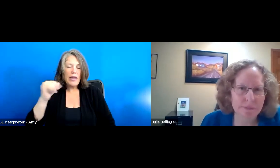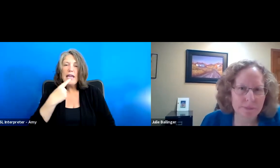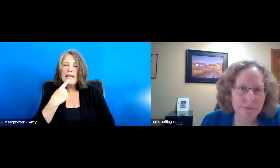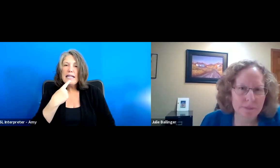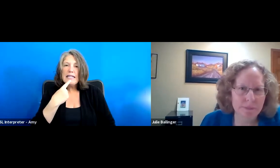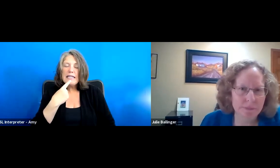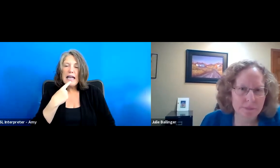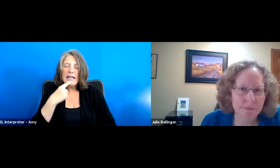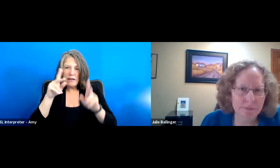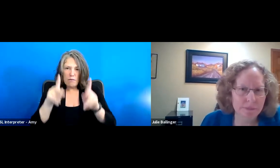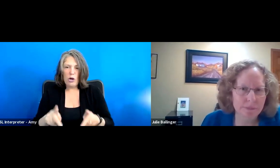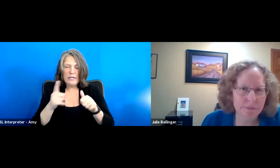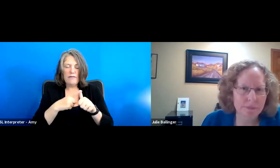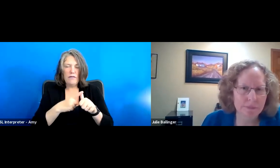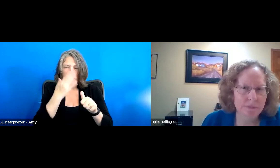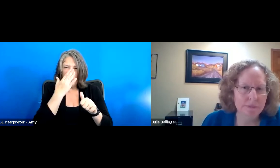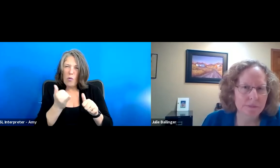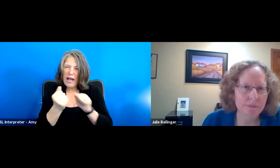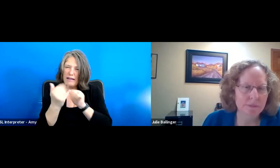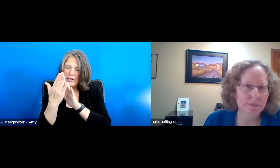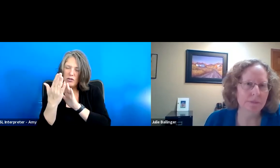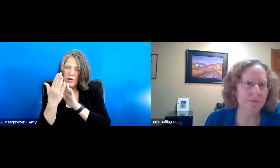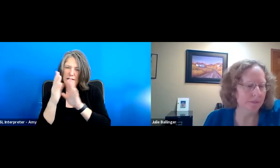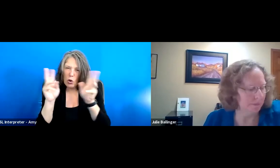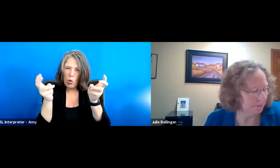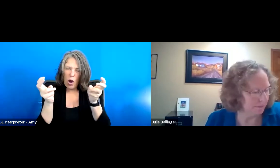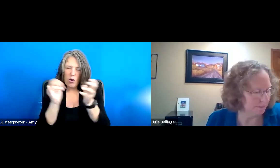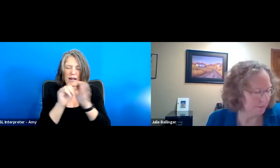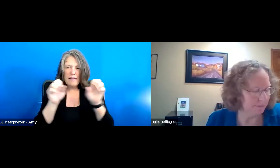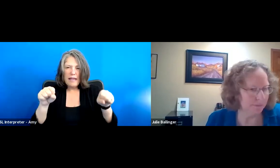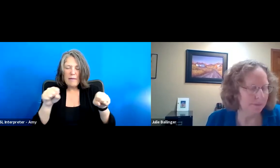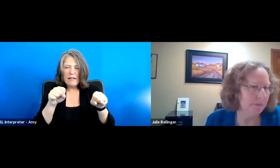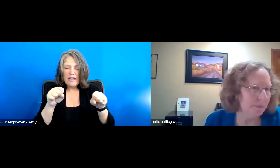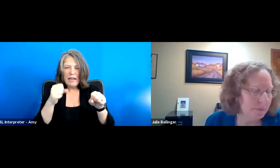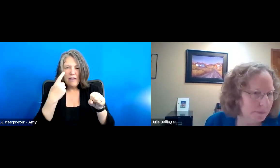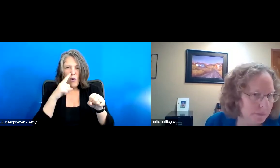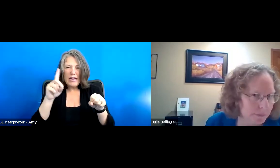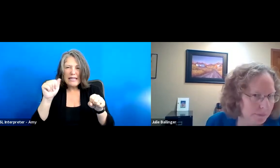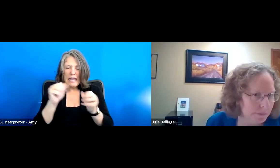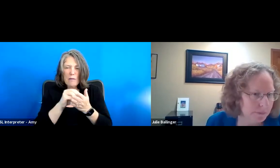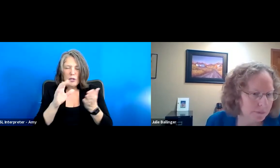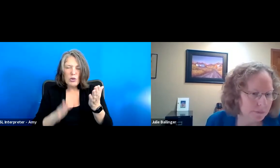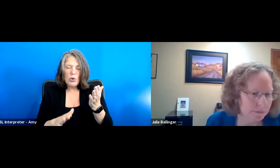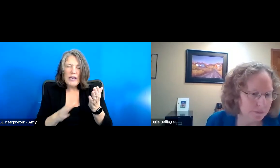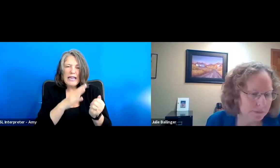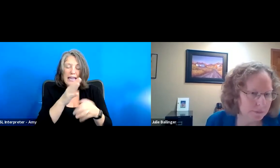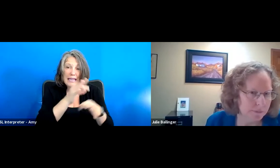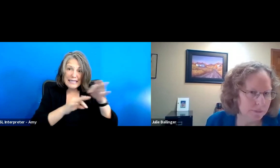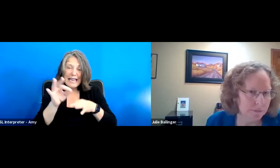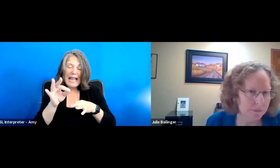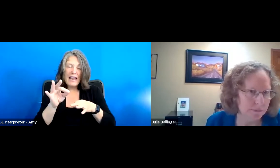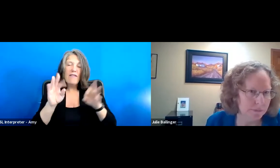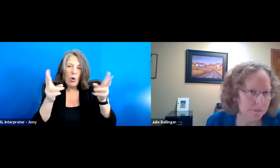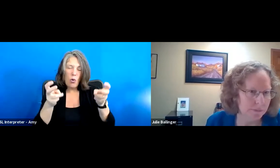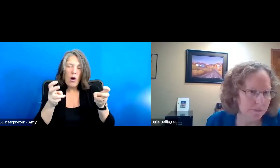says, person first, why is it addressed, quote, the ability of a disabled student instead of,